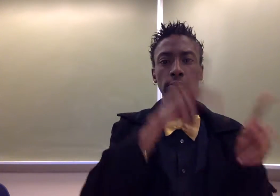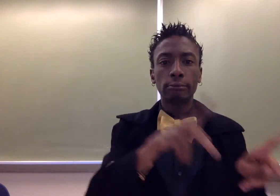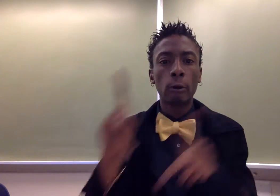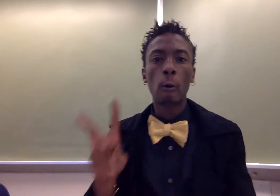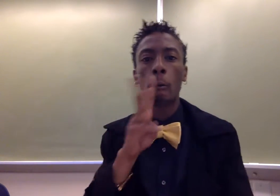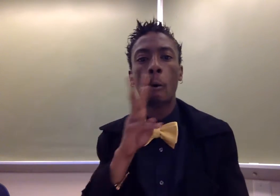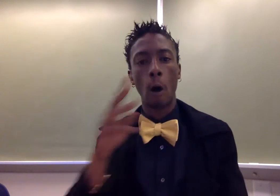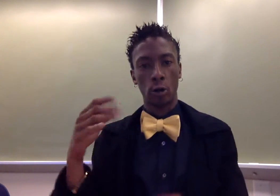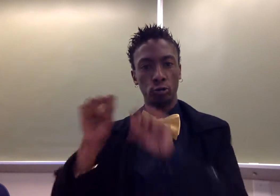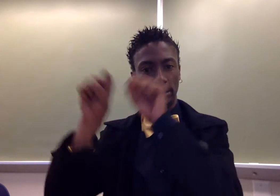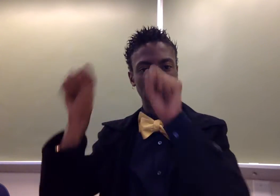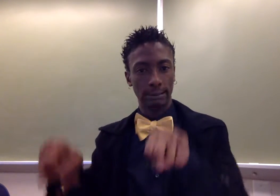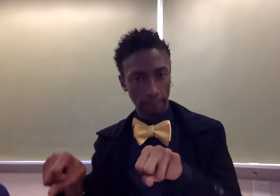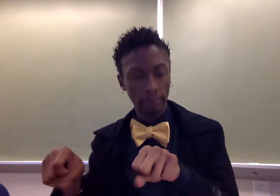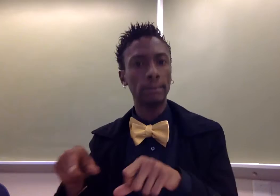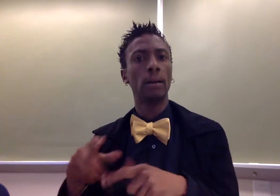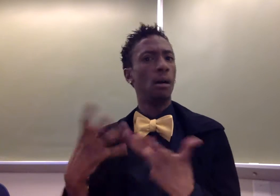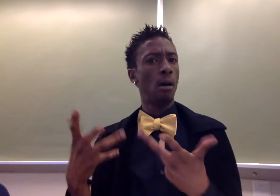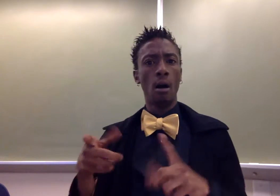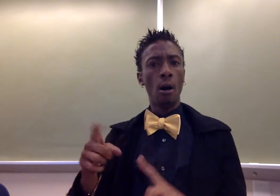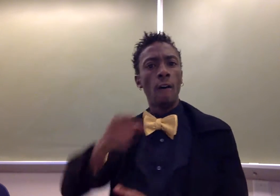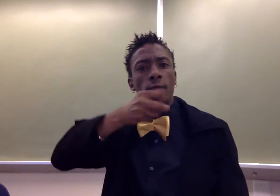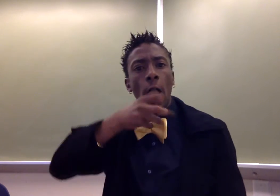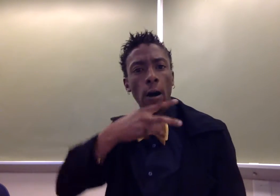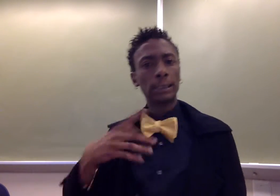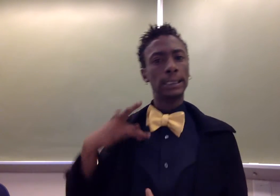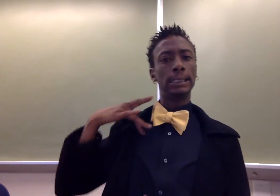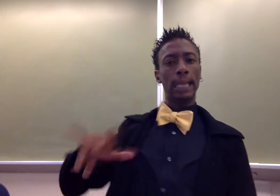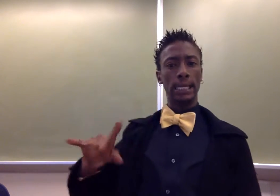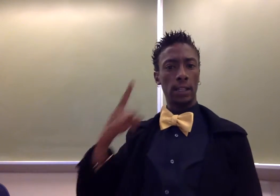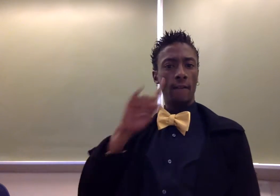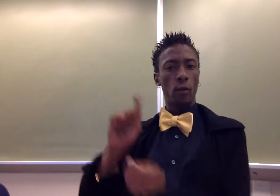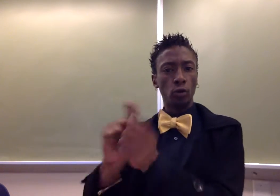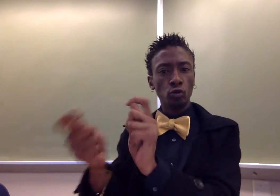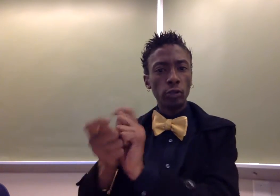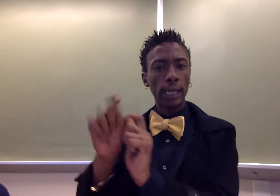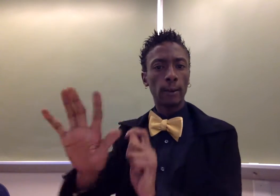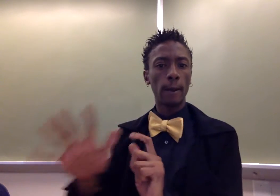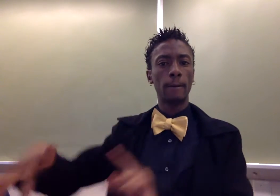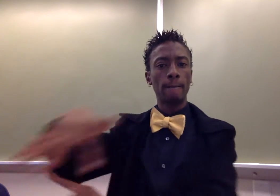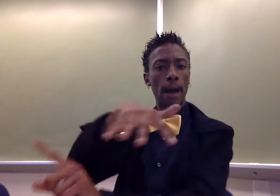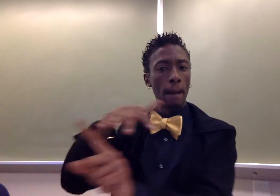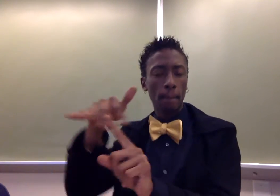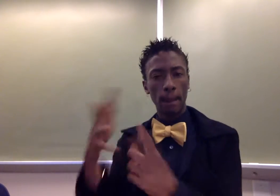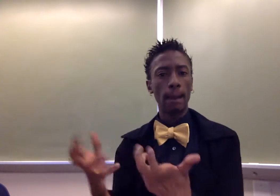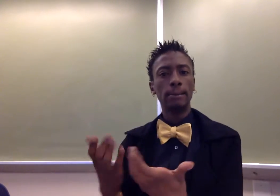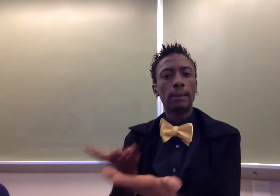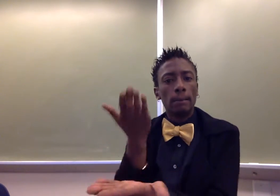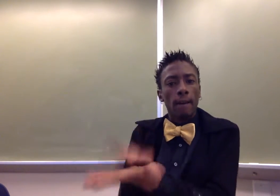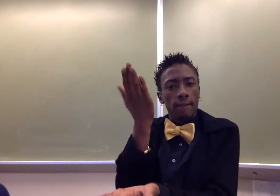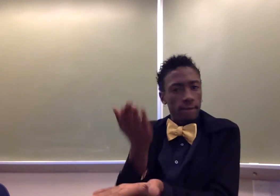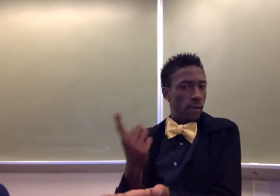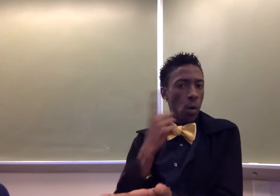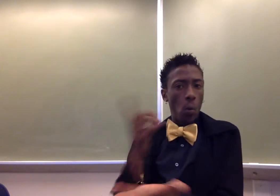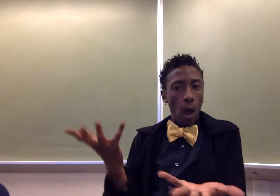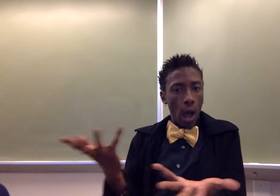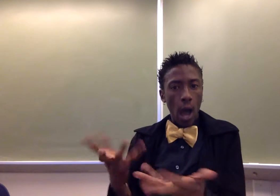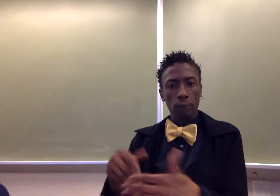that sensitive to critical changes in the water, enough to say to you, don't go into the water or don't drink that water.